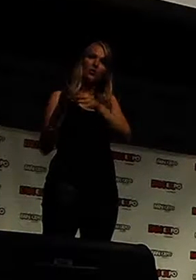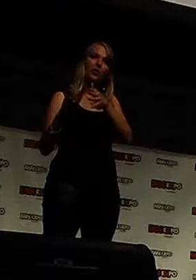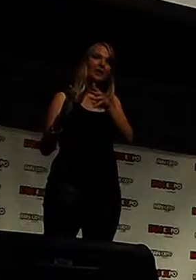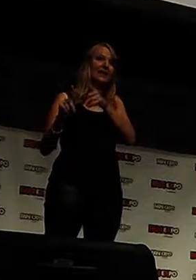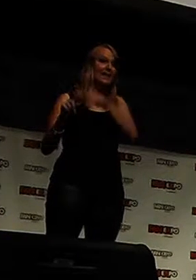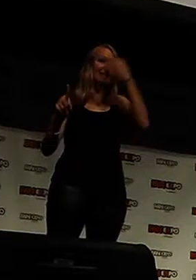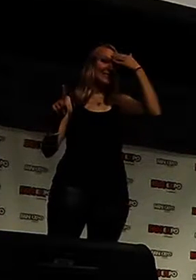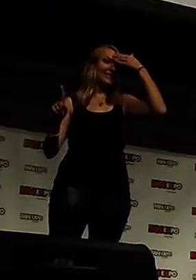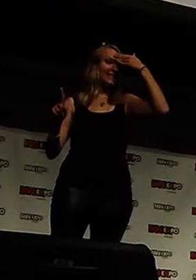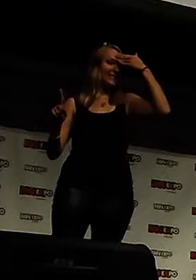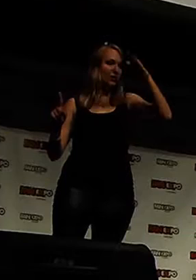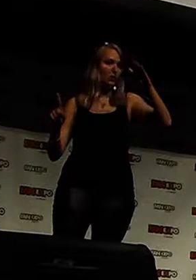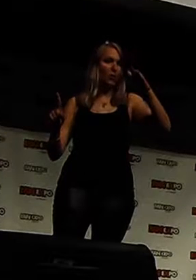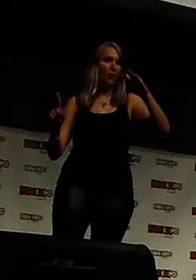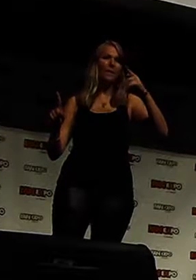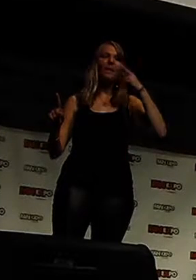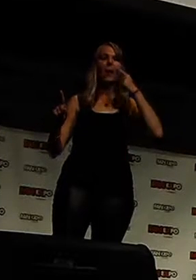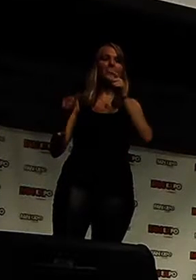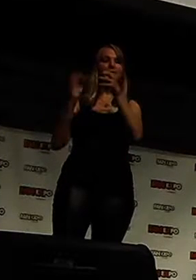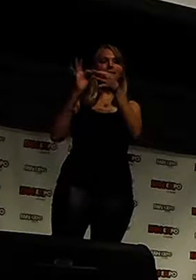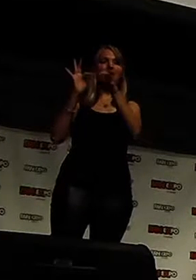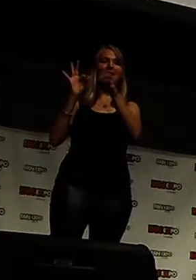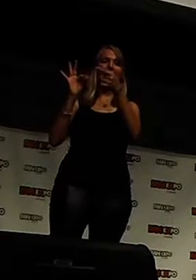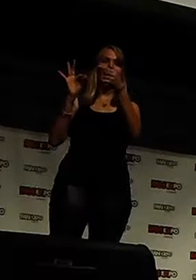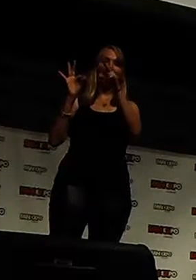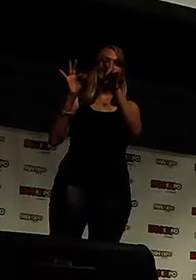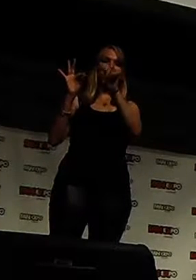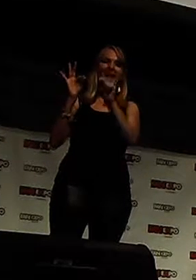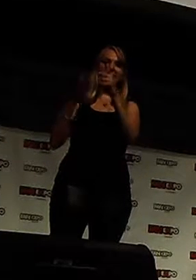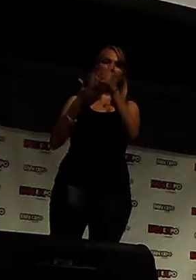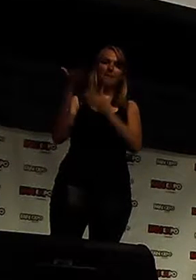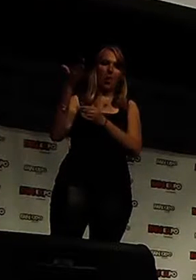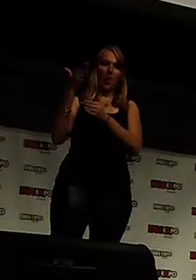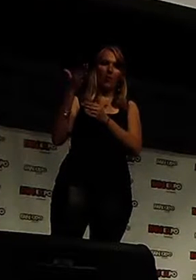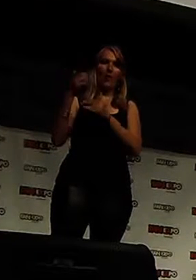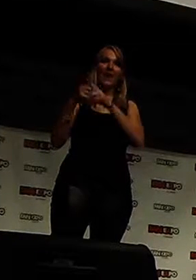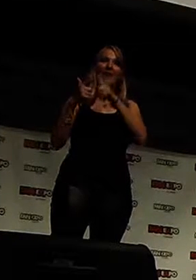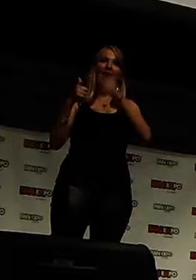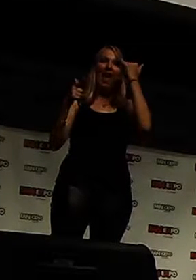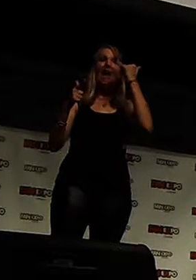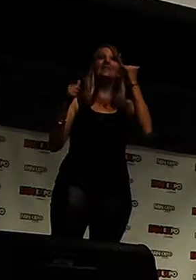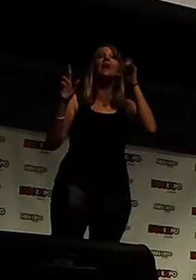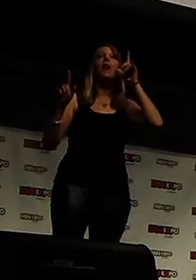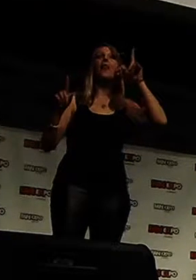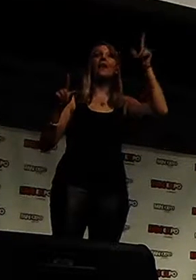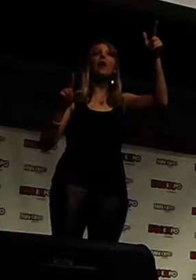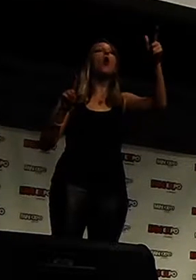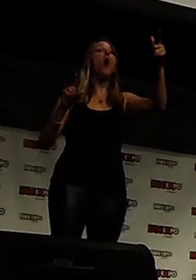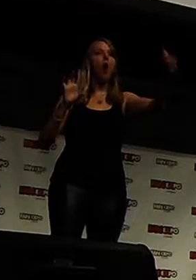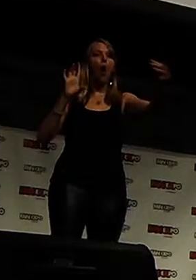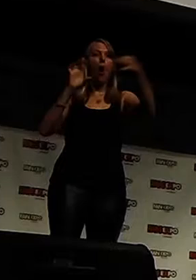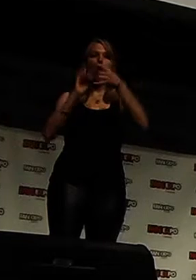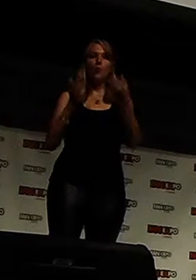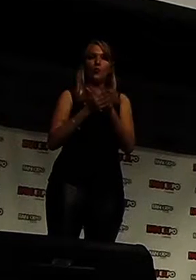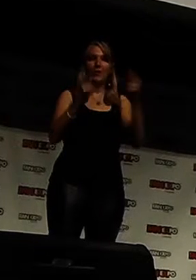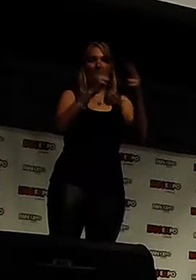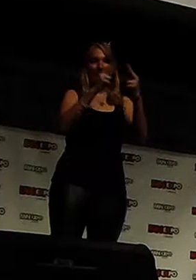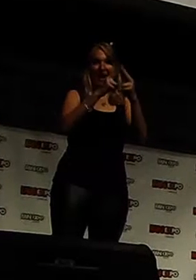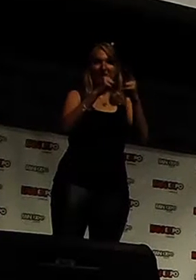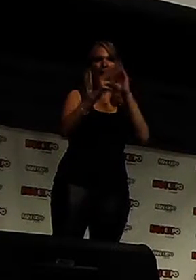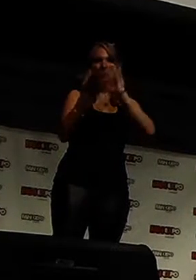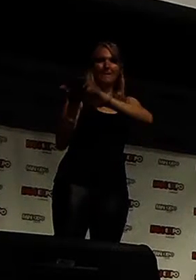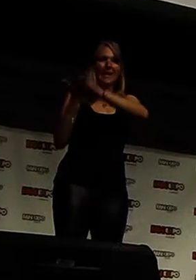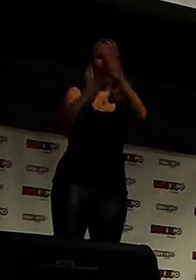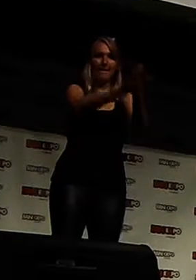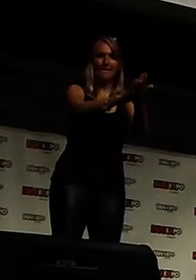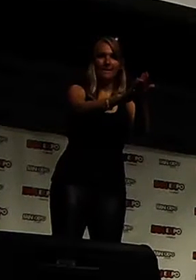knowing, it was like a guest part, and then he had the idea to bring it in as the new companion after. So it was actually written just as Oswin